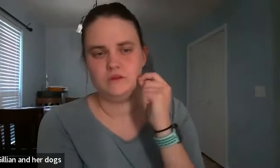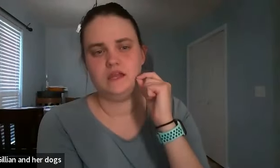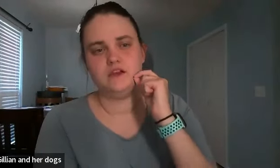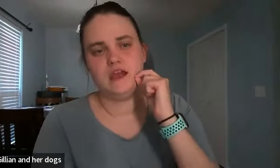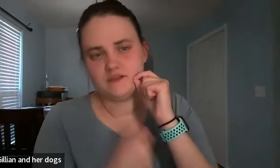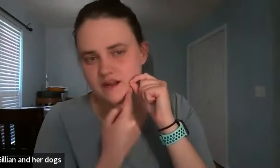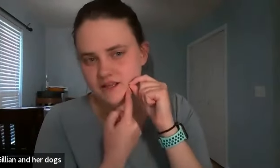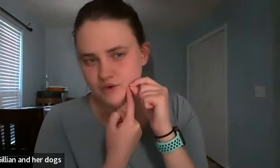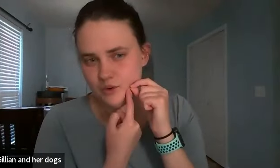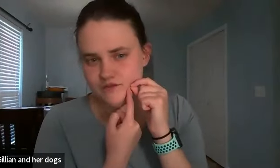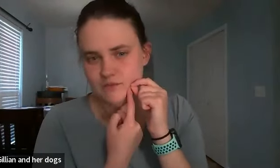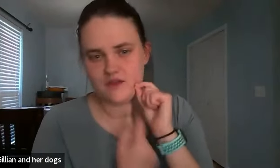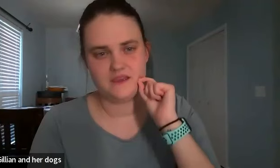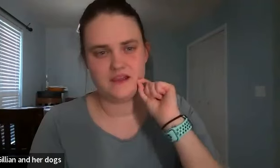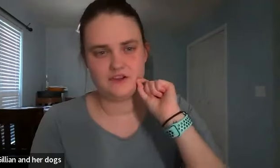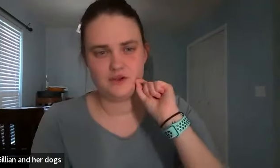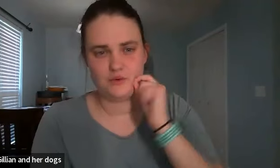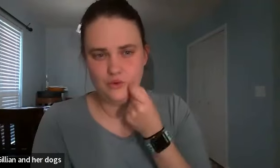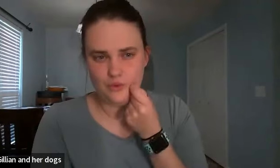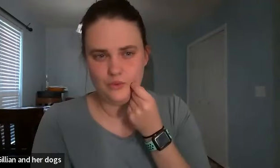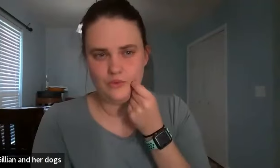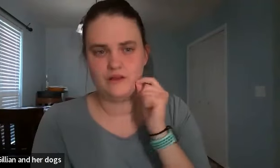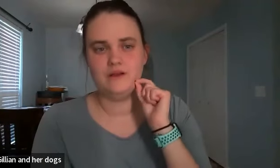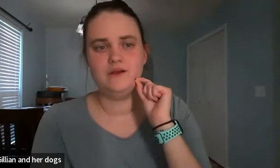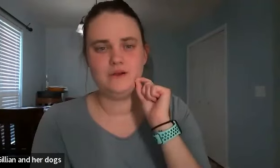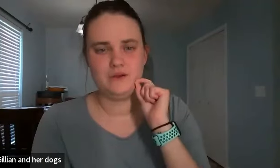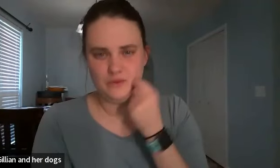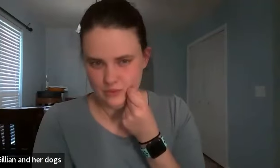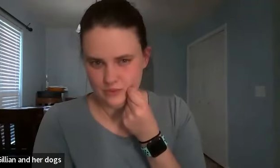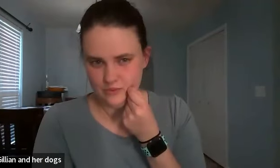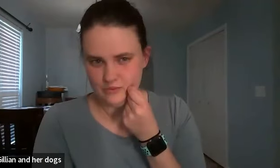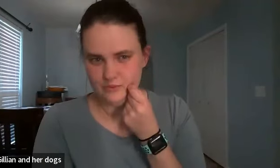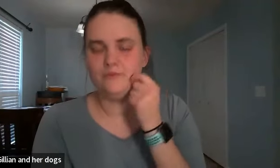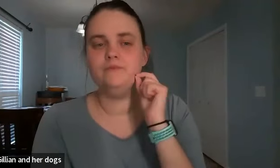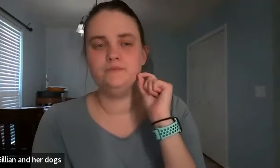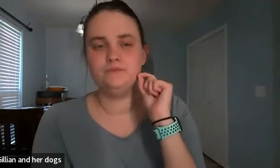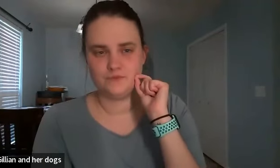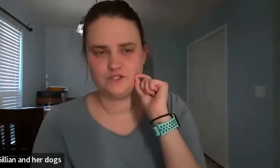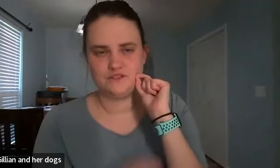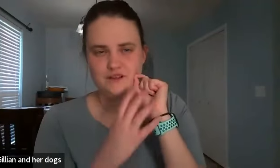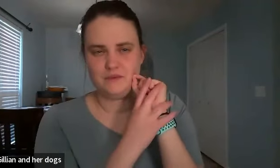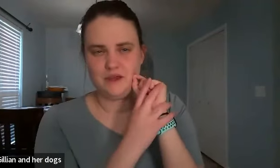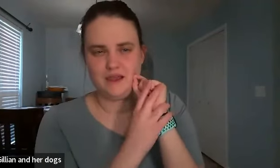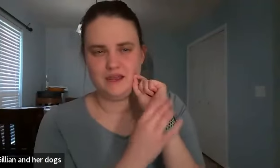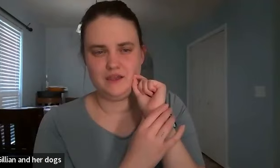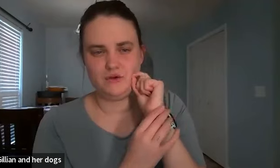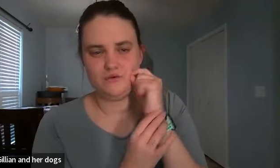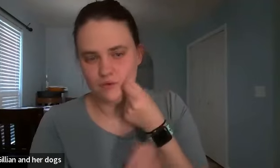And you're gonna have it kind of like at the corner of your mouth again, and you're gonna go cool. Cool. So you start kind of behind and go forward.